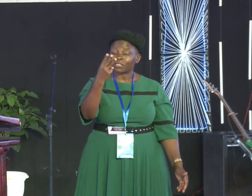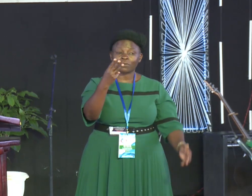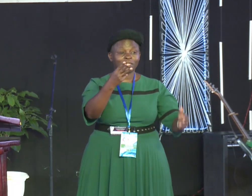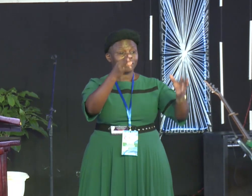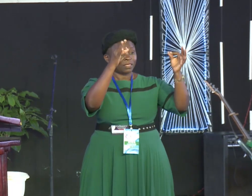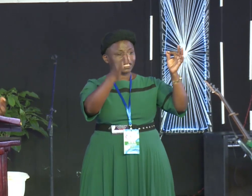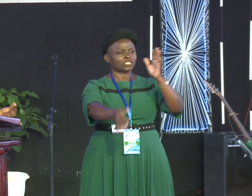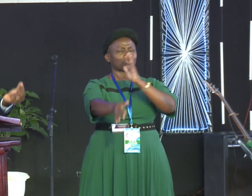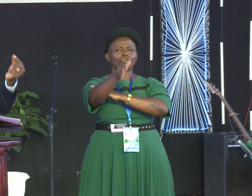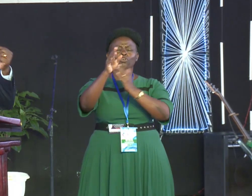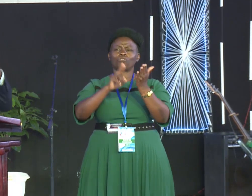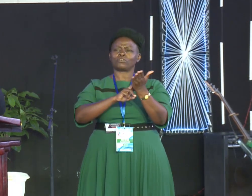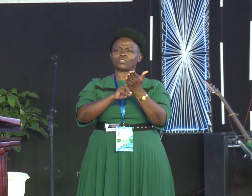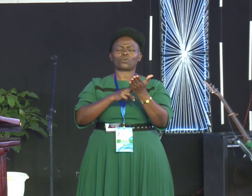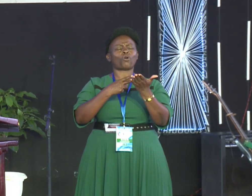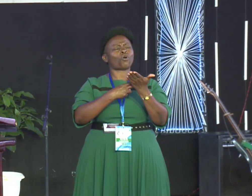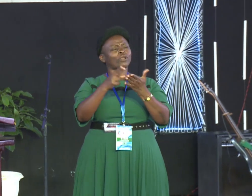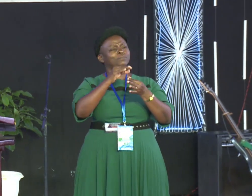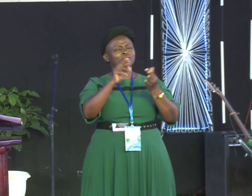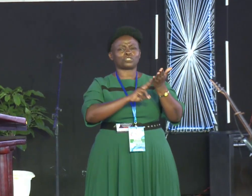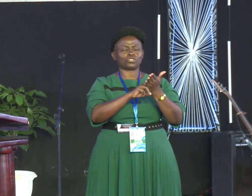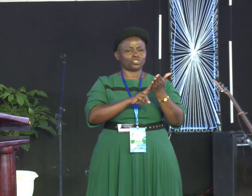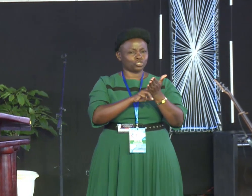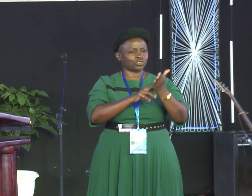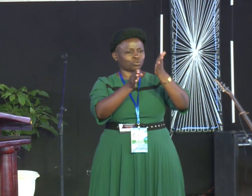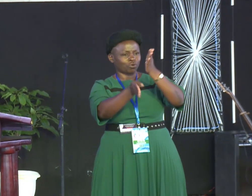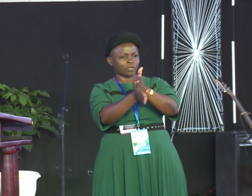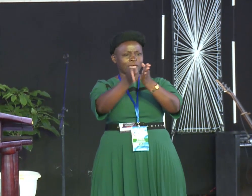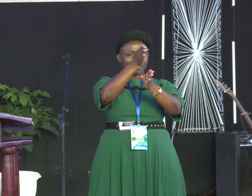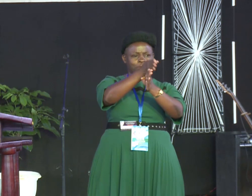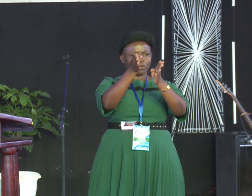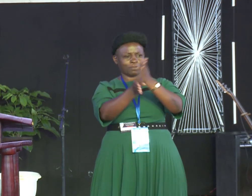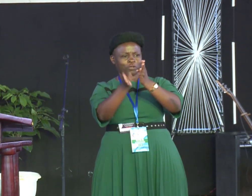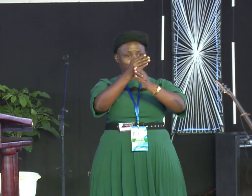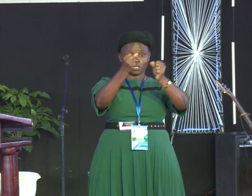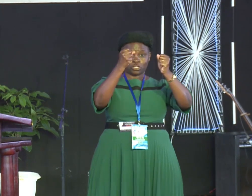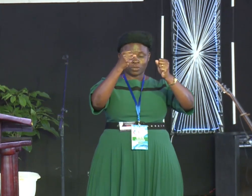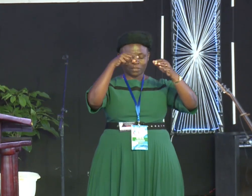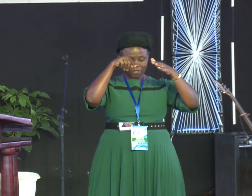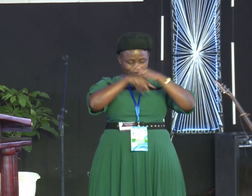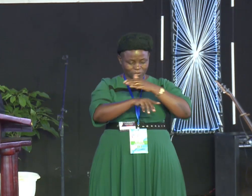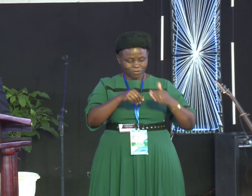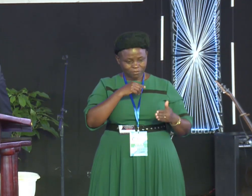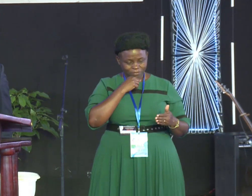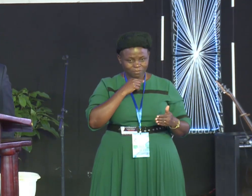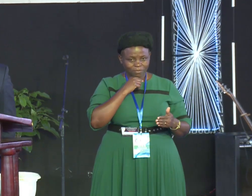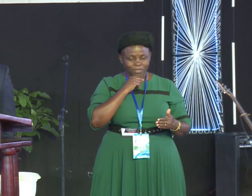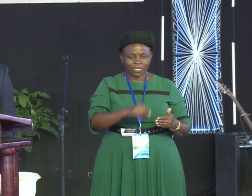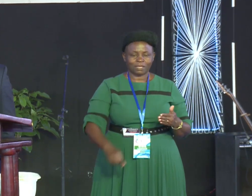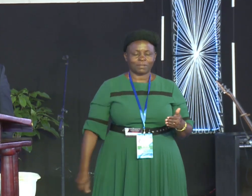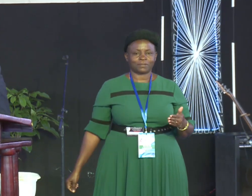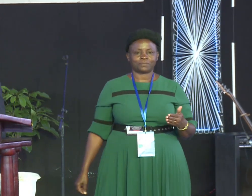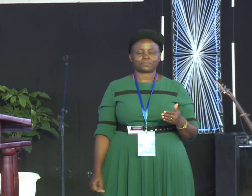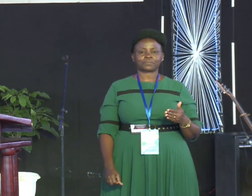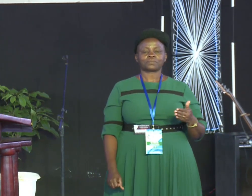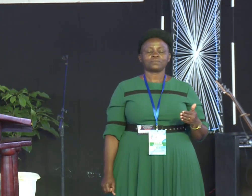Katonda byakozesa omwoyo mutukuvu byakozesa okusimba amaanyi mu muntu waffe w'omunda. I said I'm going to speak about three